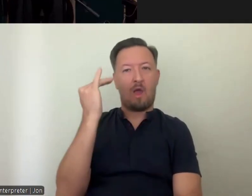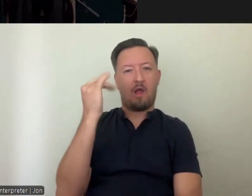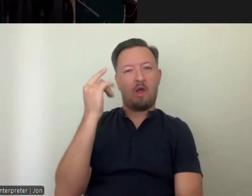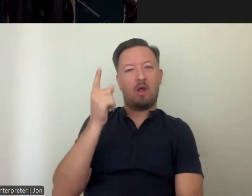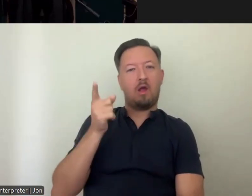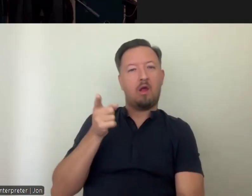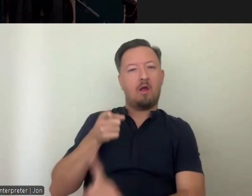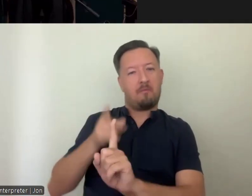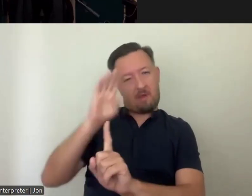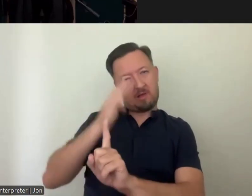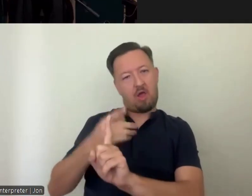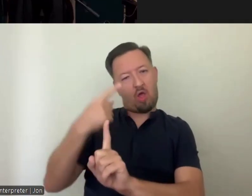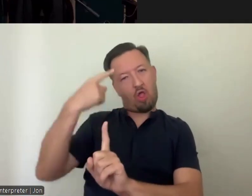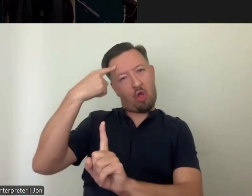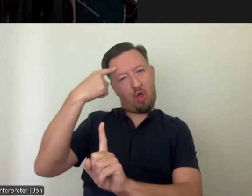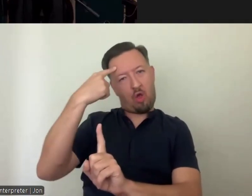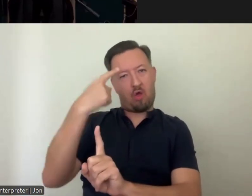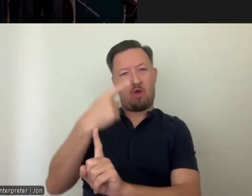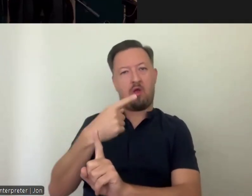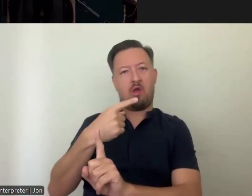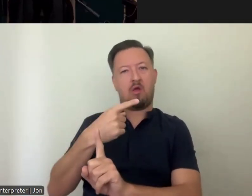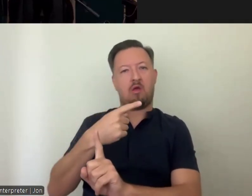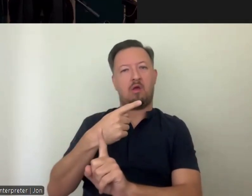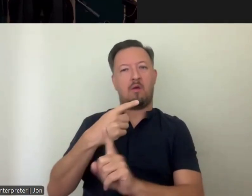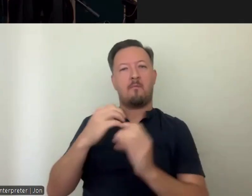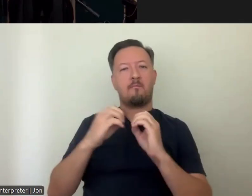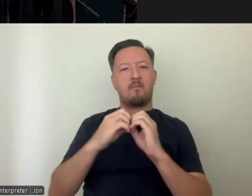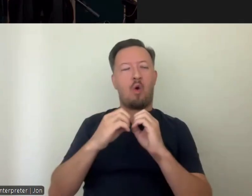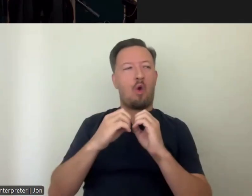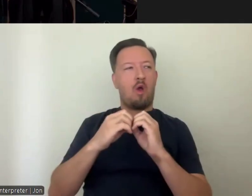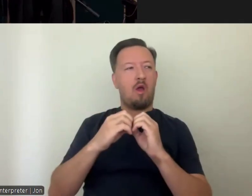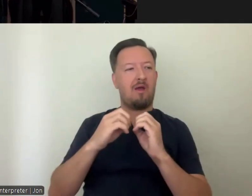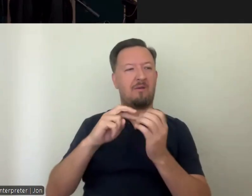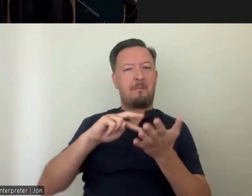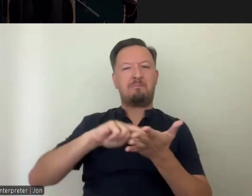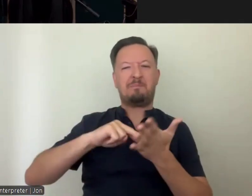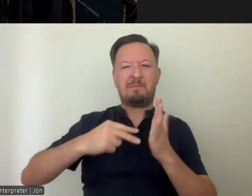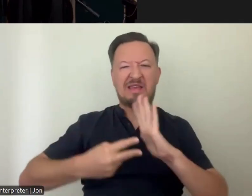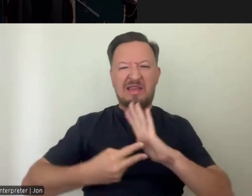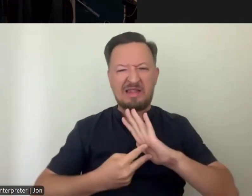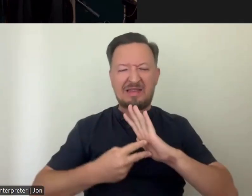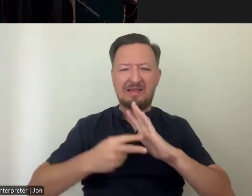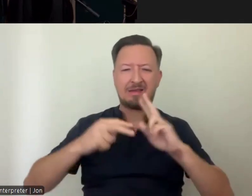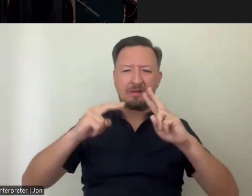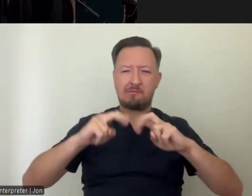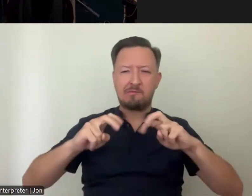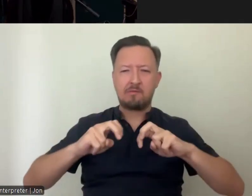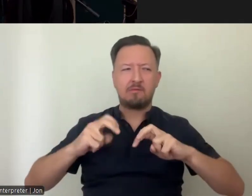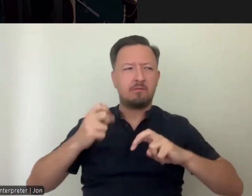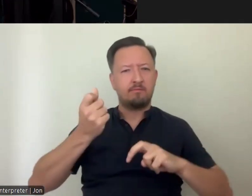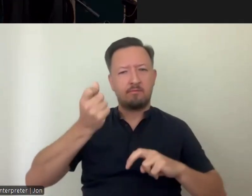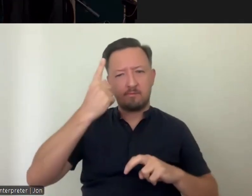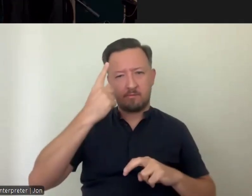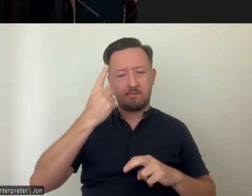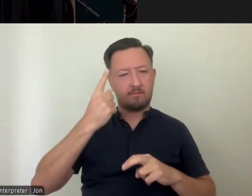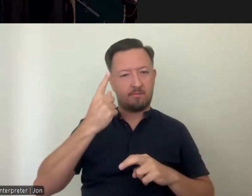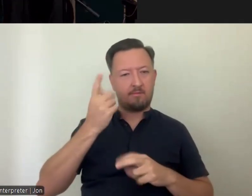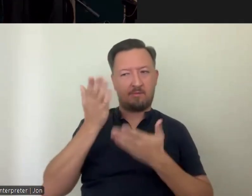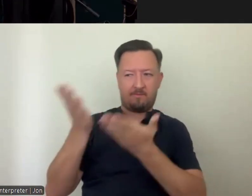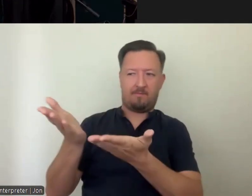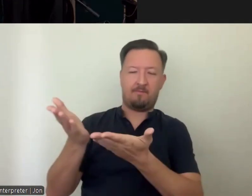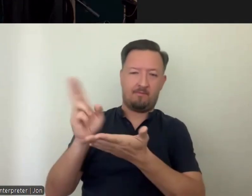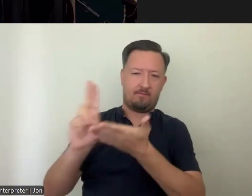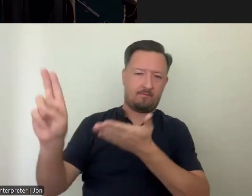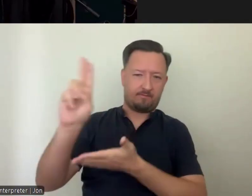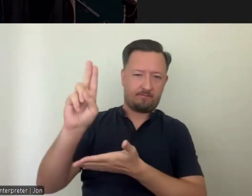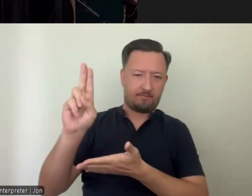was more of a meaning making that he could at least grapple with at the university rather